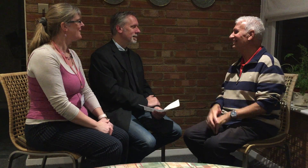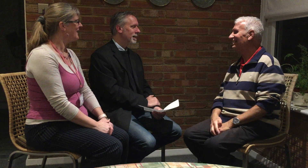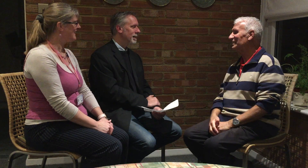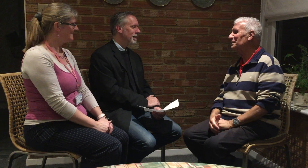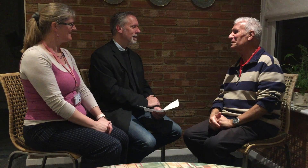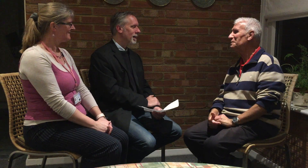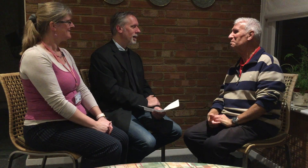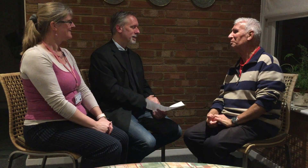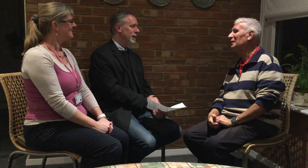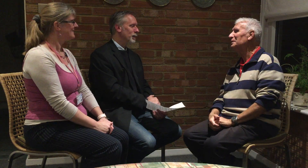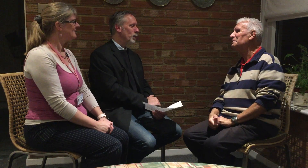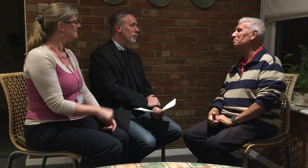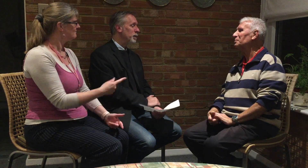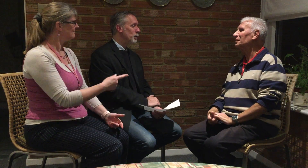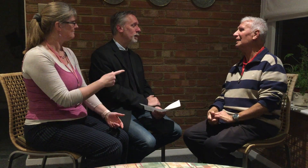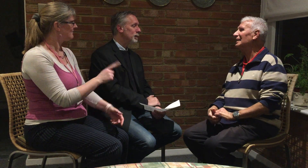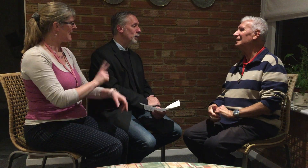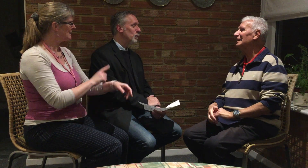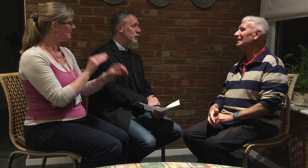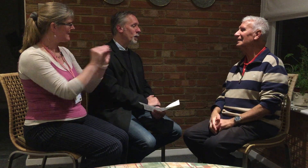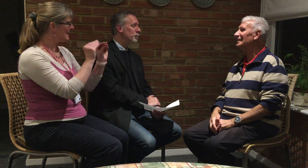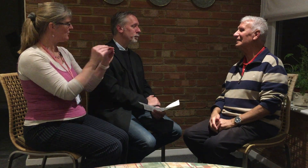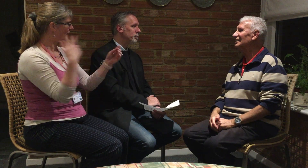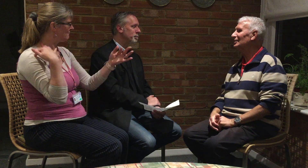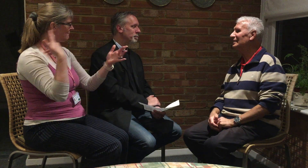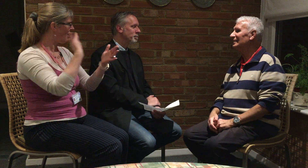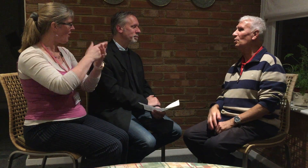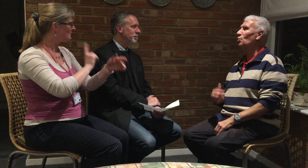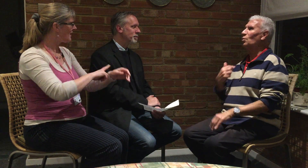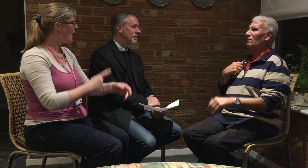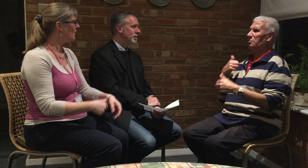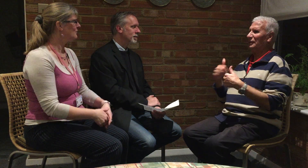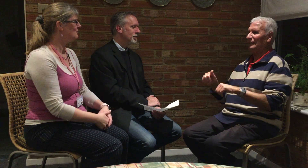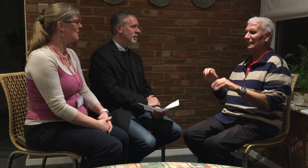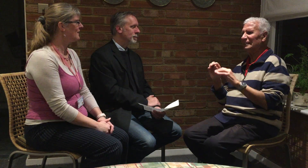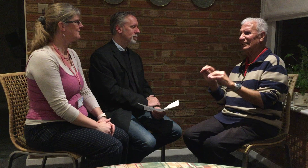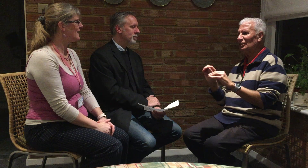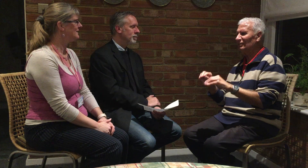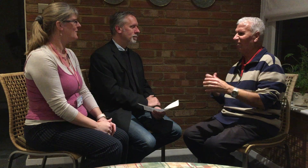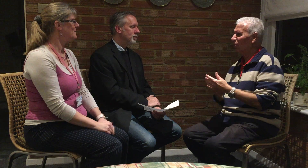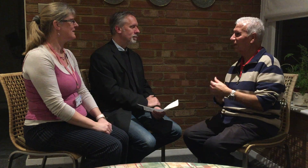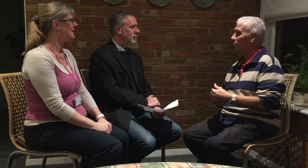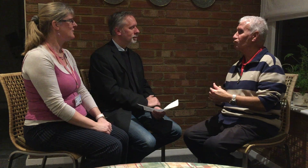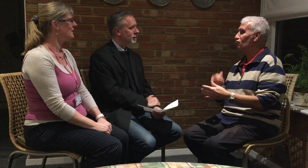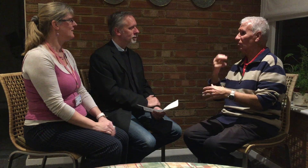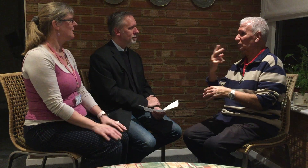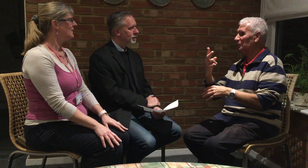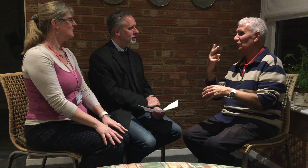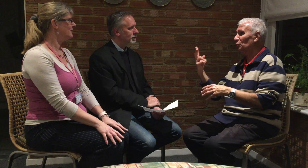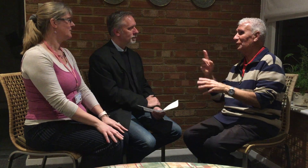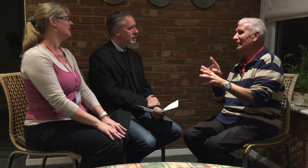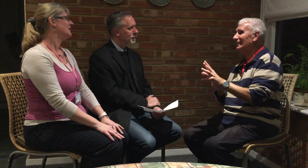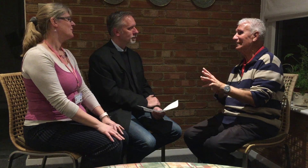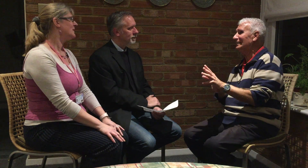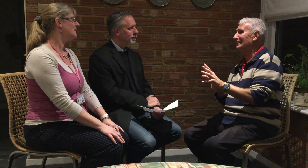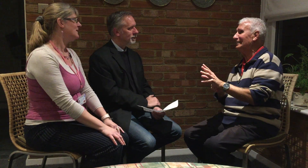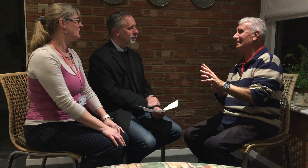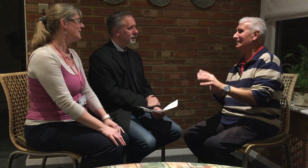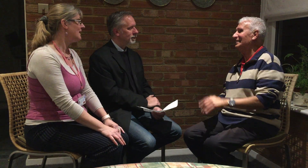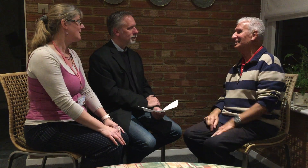Okay. I take it you have been doing this a long time. Oh, wow. Yeah, no, I've been teaching, 22